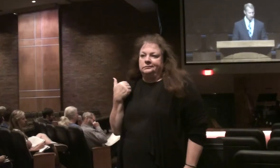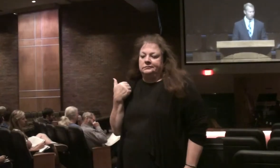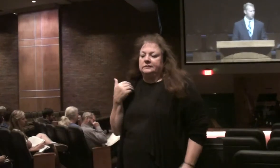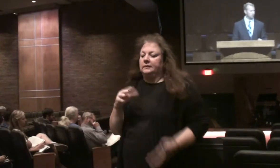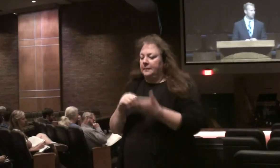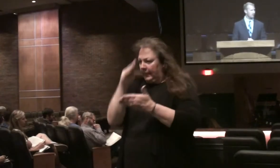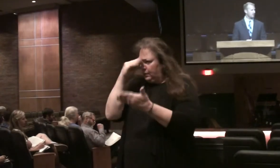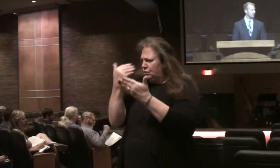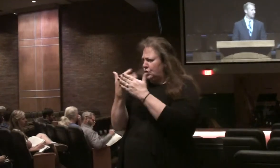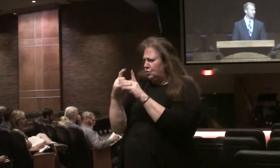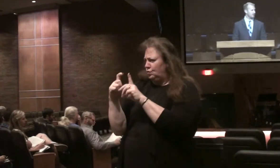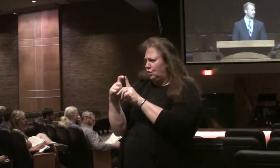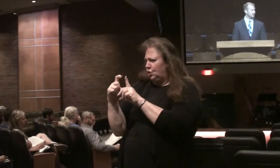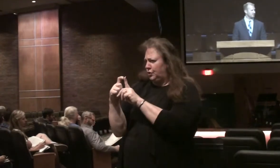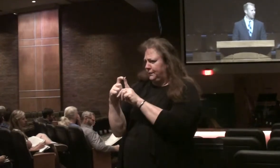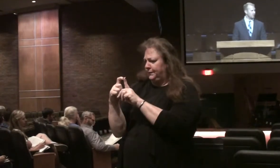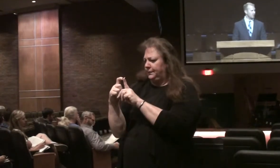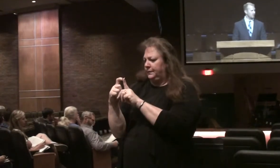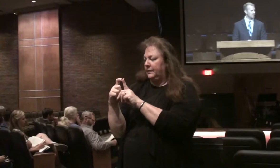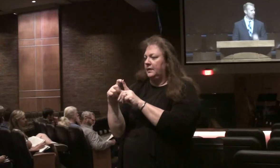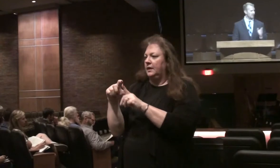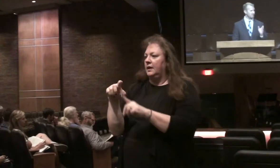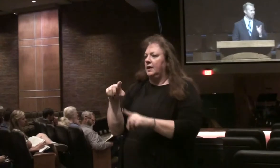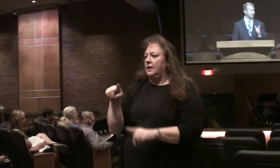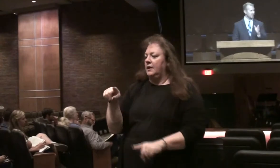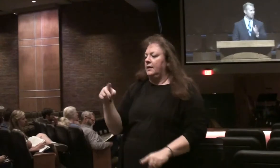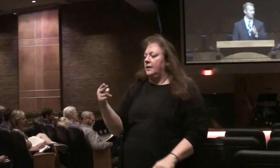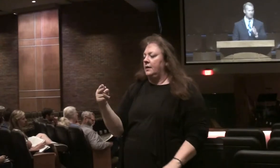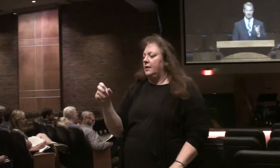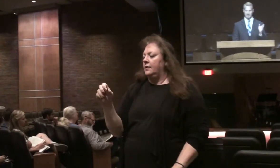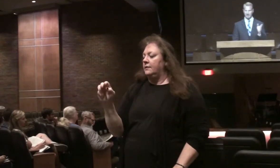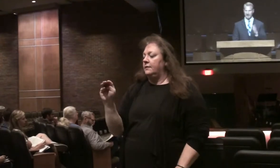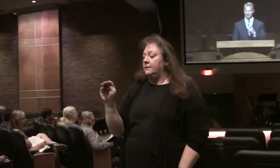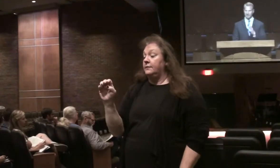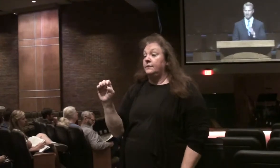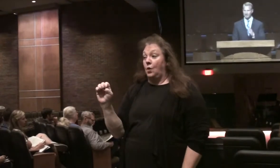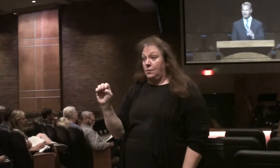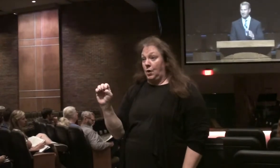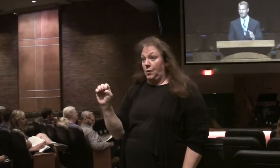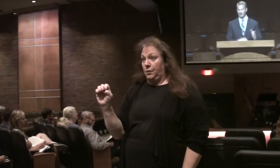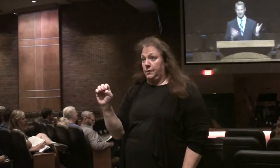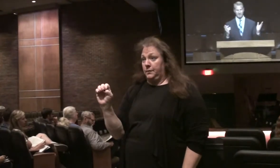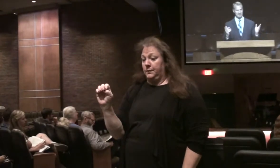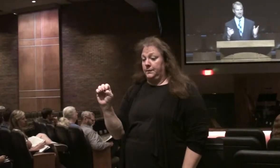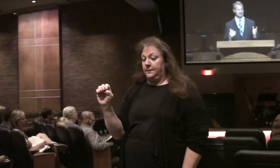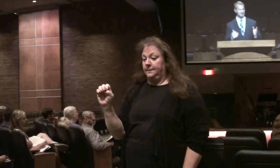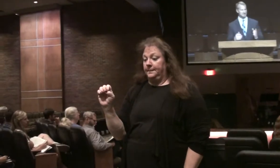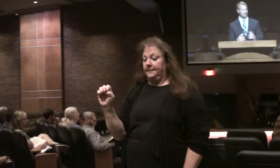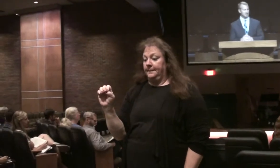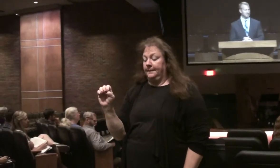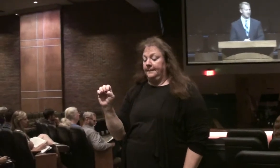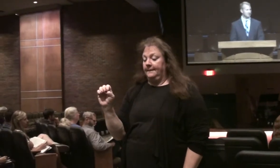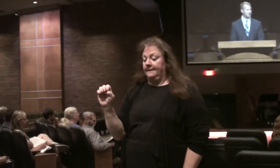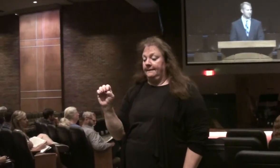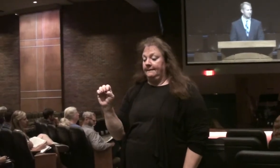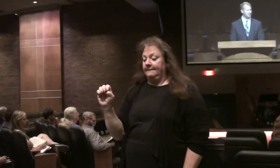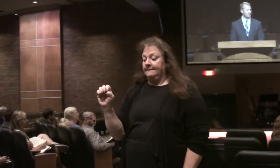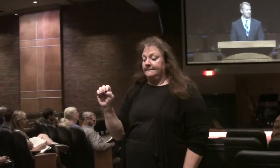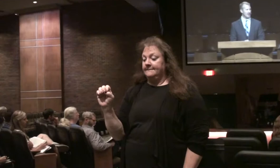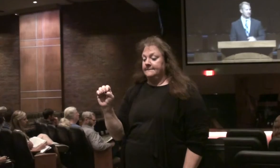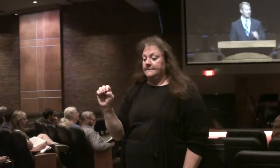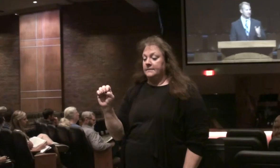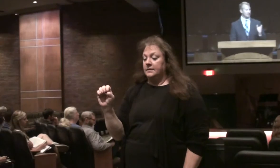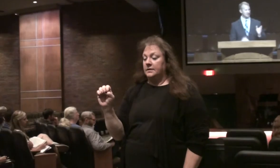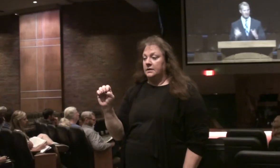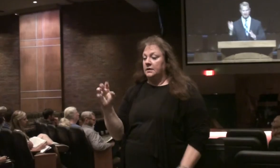I learned a new word, FOMO, F-O-M-O. It's actually an acronym. I didn't know it existed, but someone gave it to me.